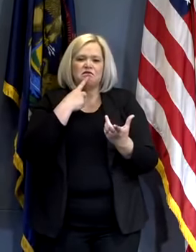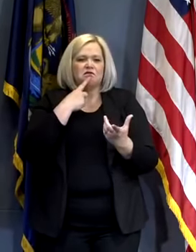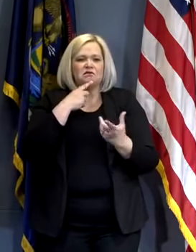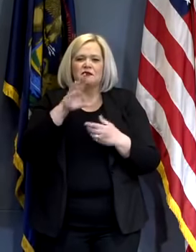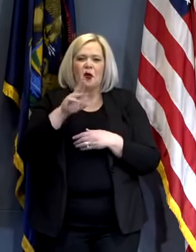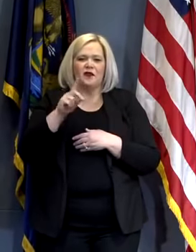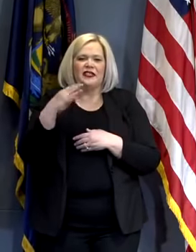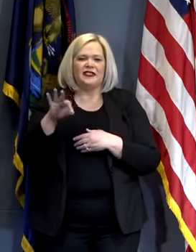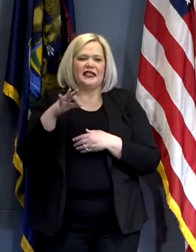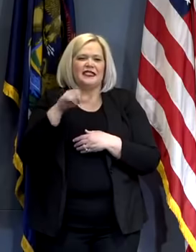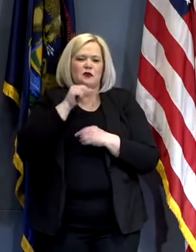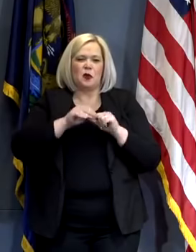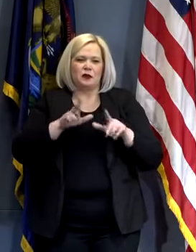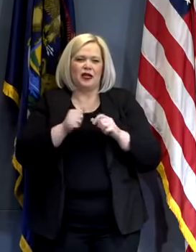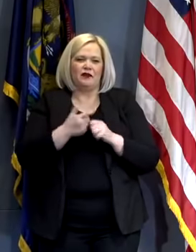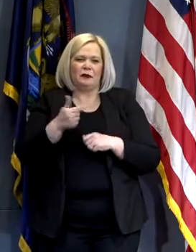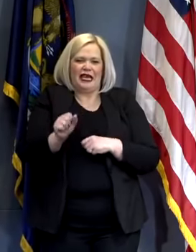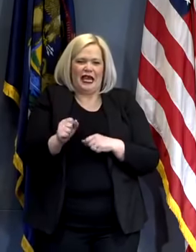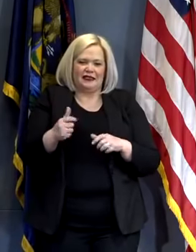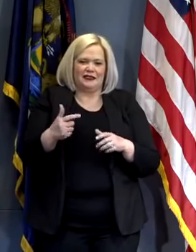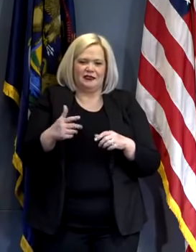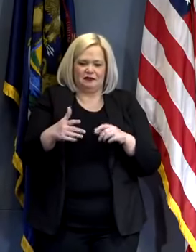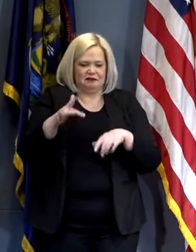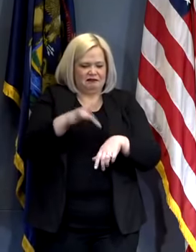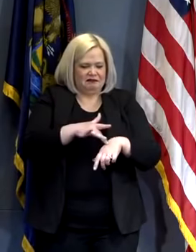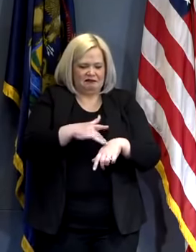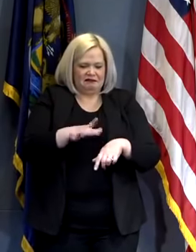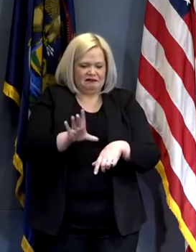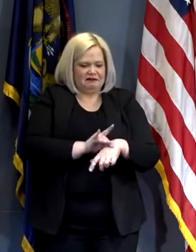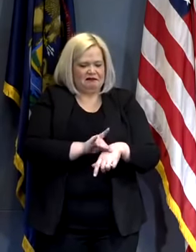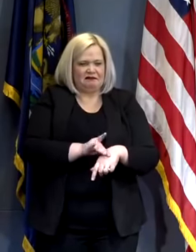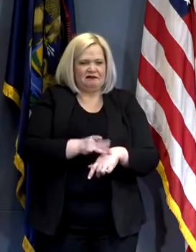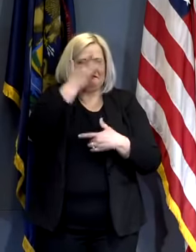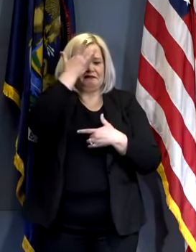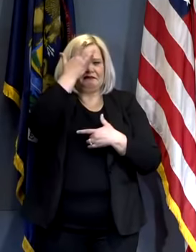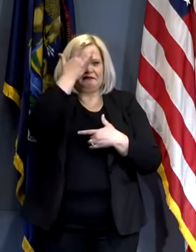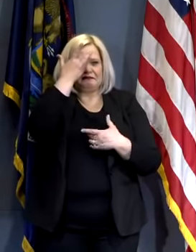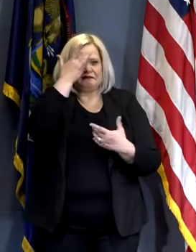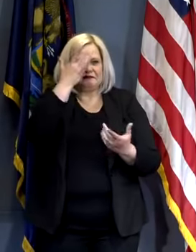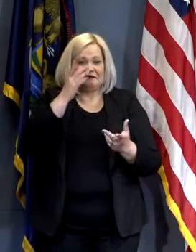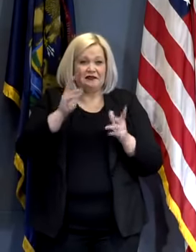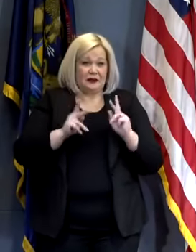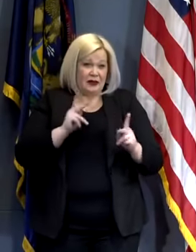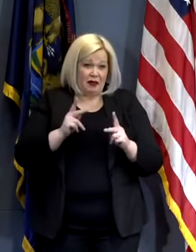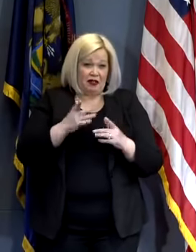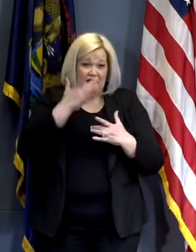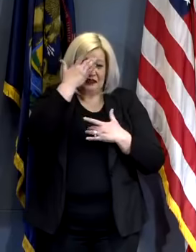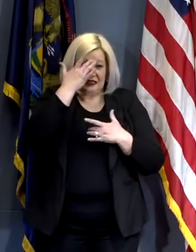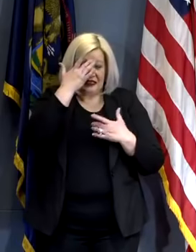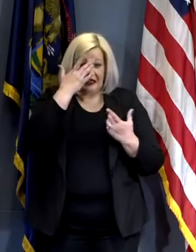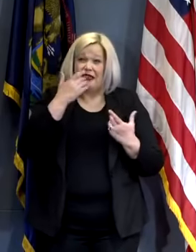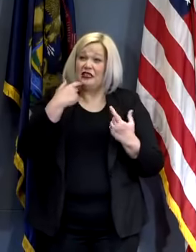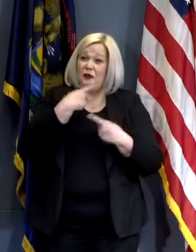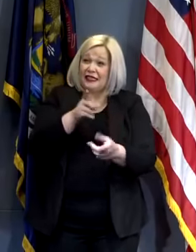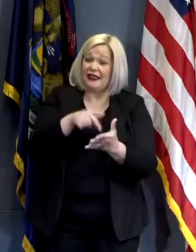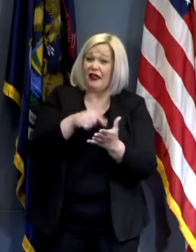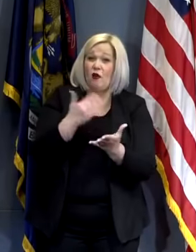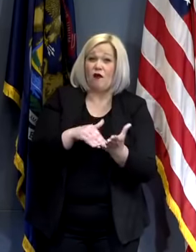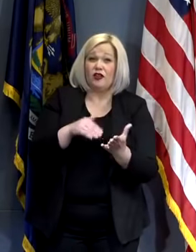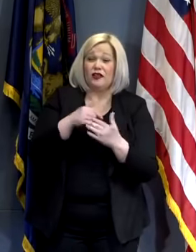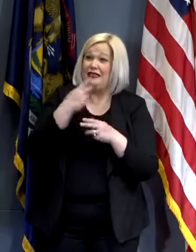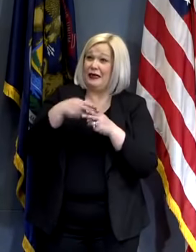handles. They said Friday those that imply motorists can get COVID-19 from a fuel dispenser nozzle are needlessly spreading fear. They didn't mention